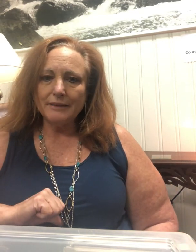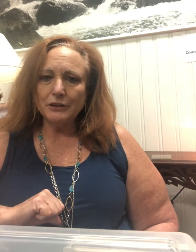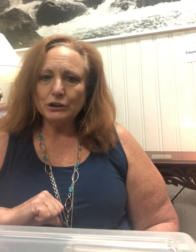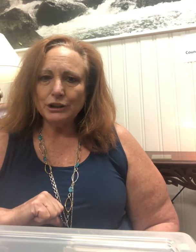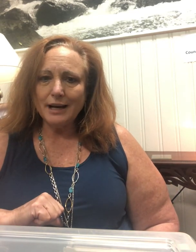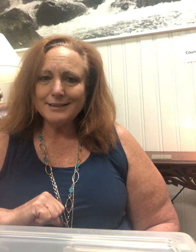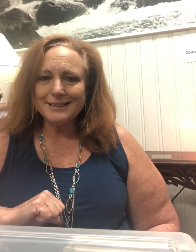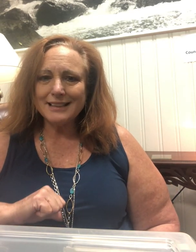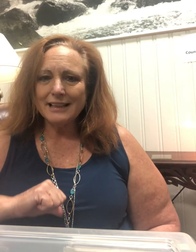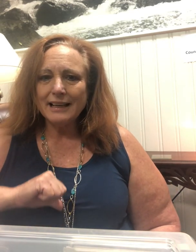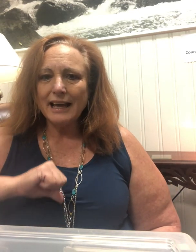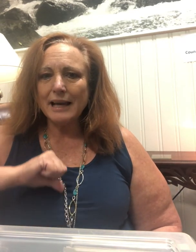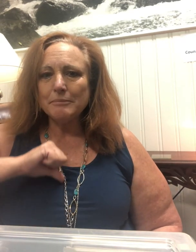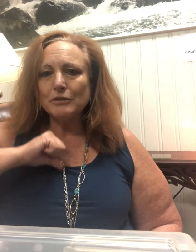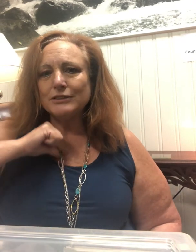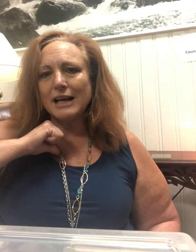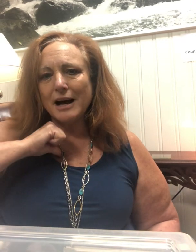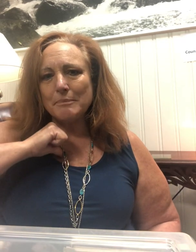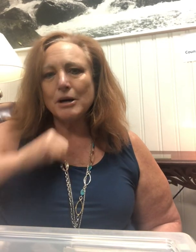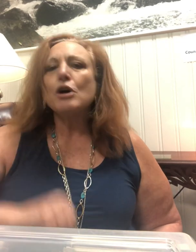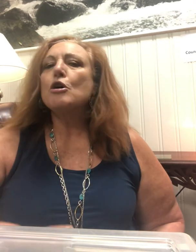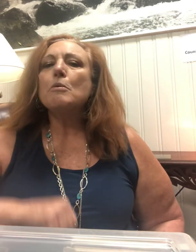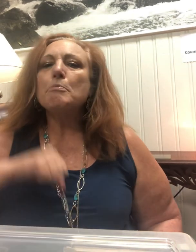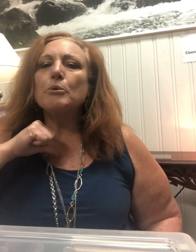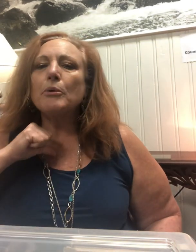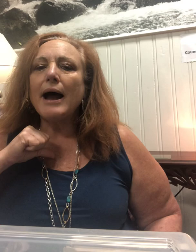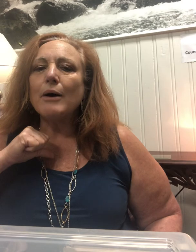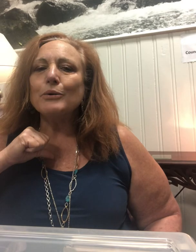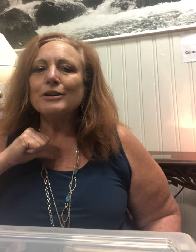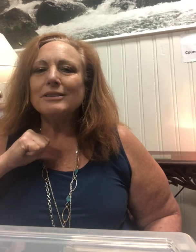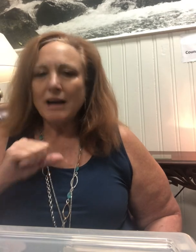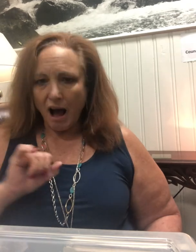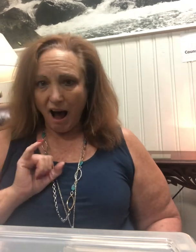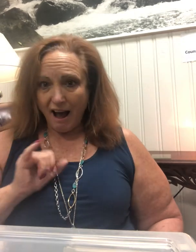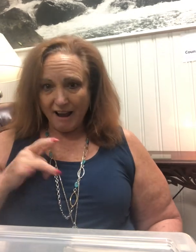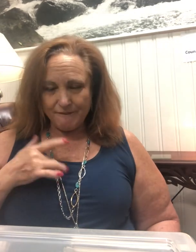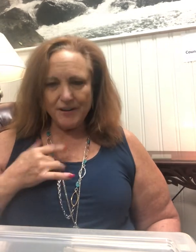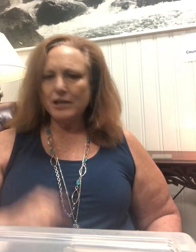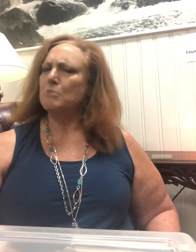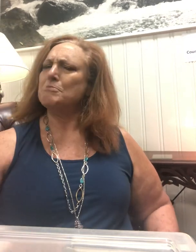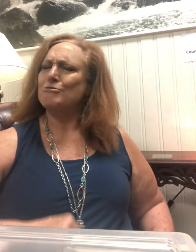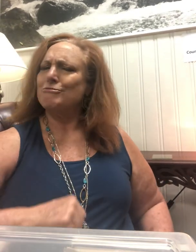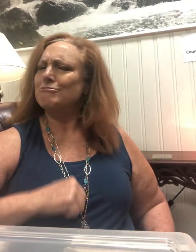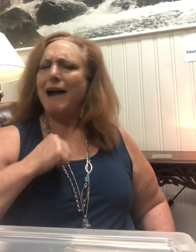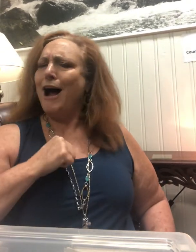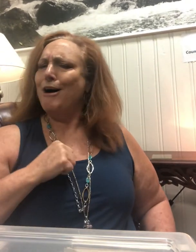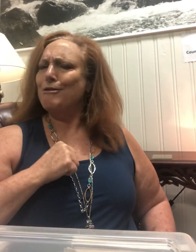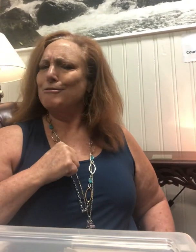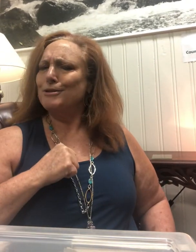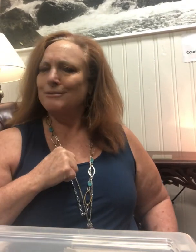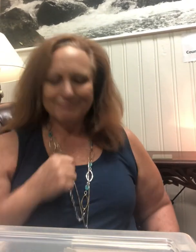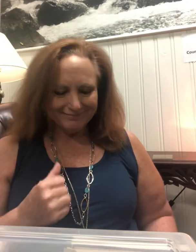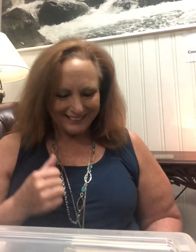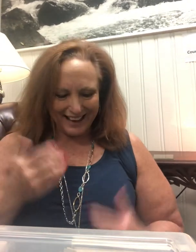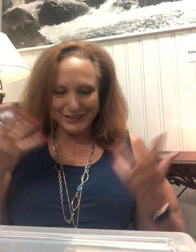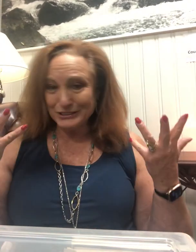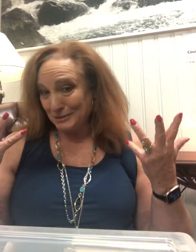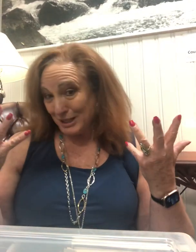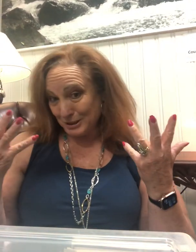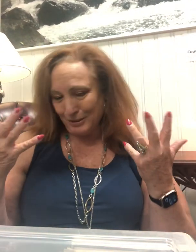your chest and moves up. Proud. I feel proud. Okay, there's some